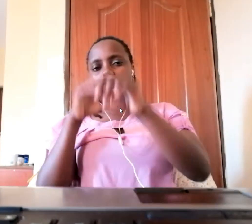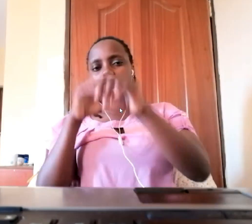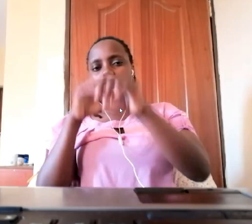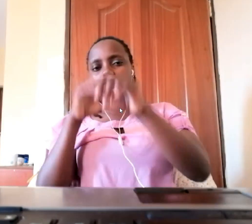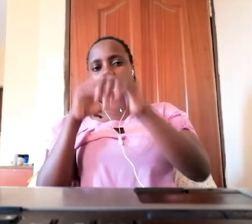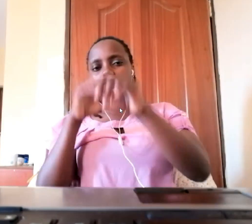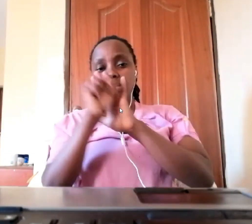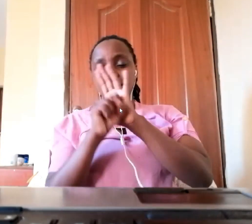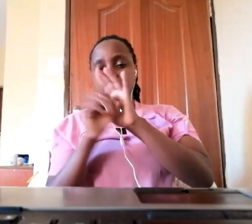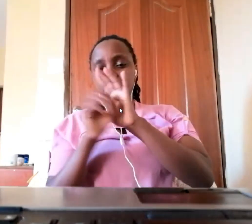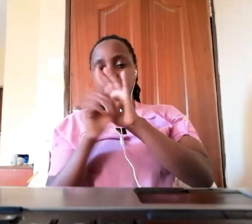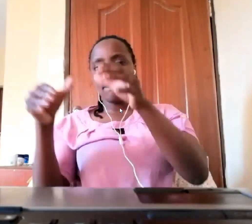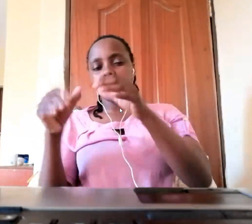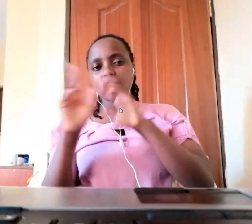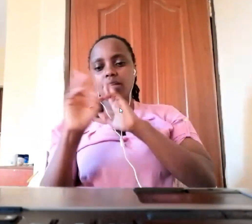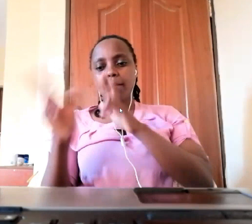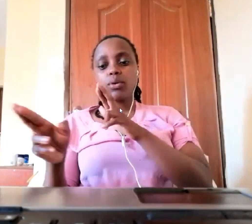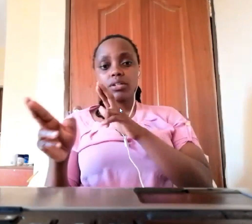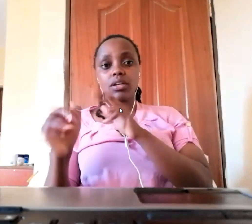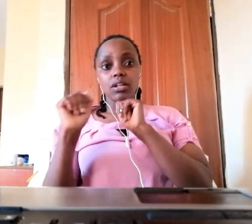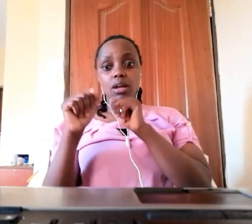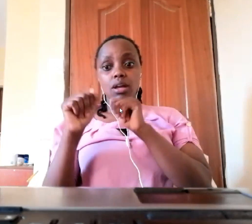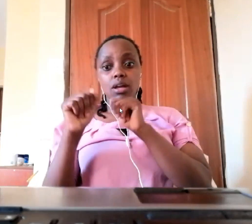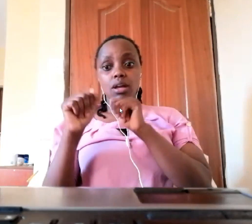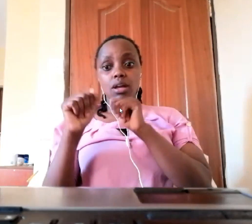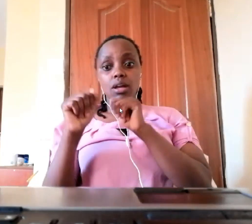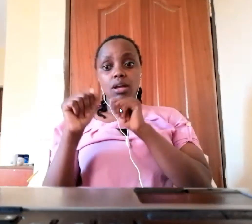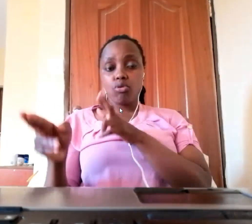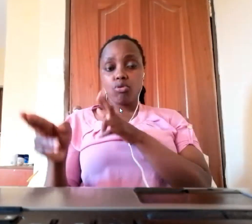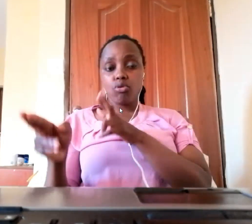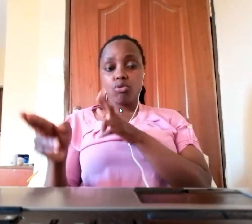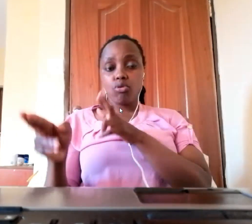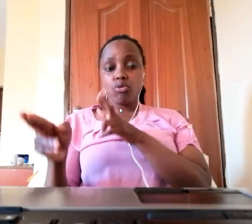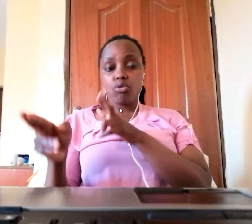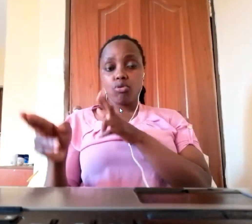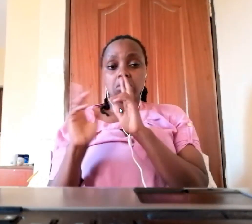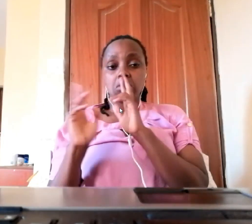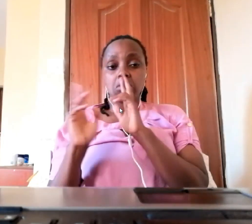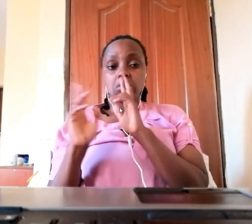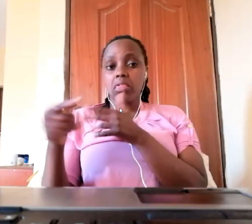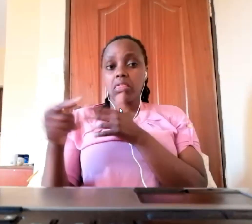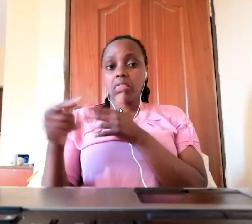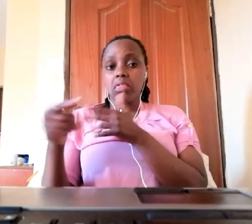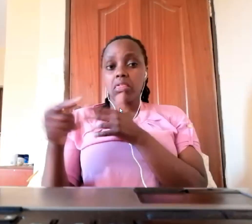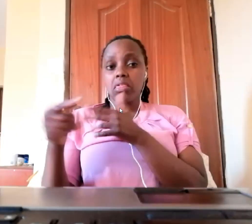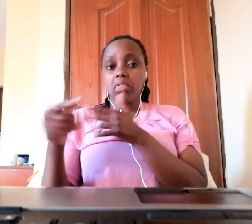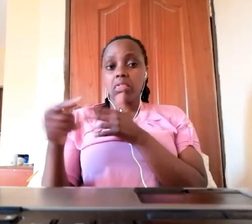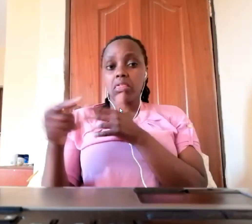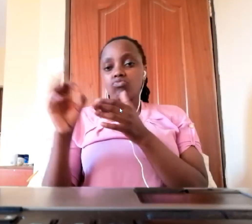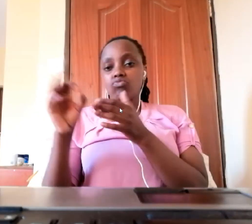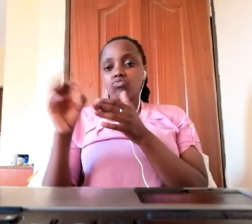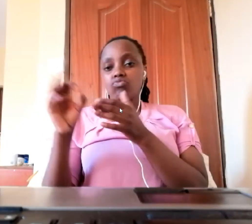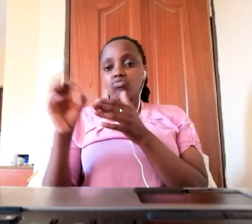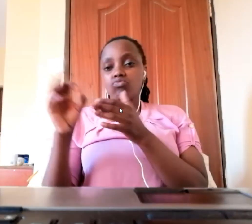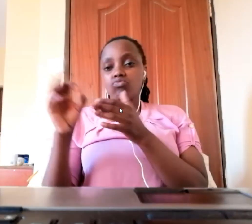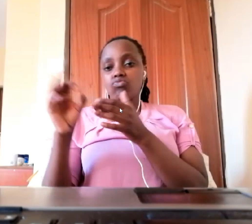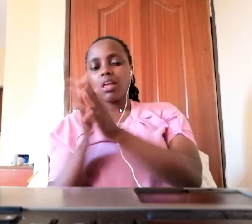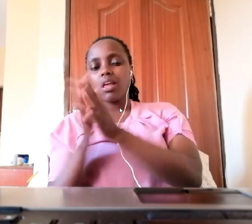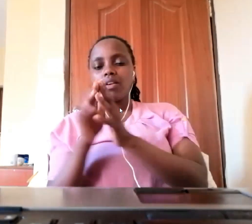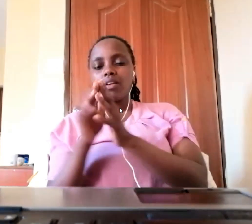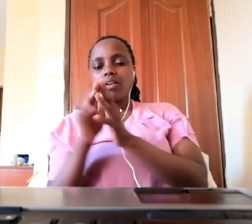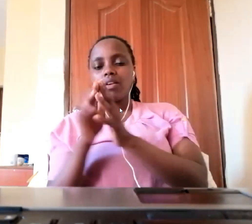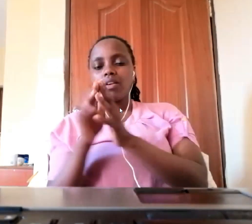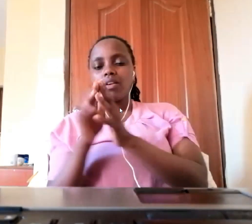report, and report that fact to the heads of states and governments, to the assembly,